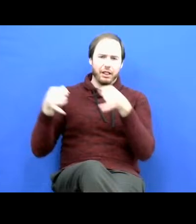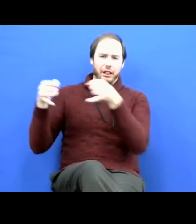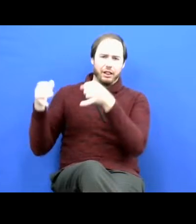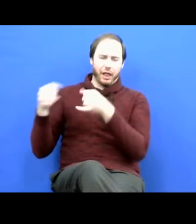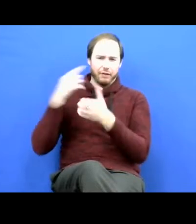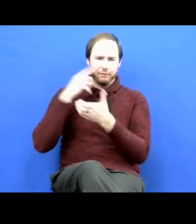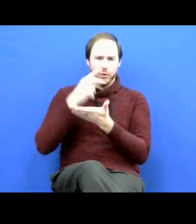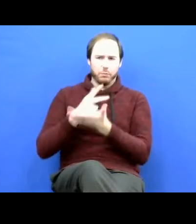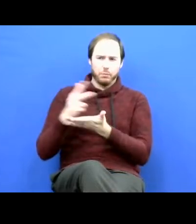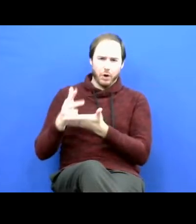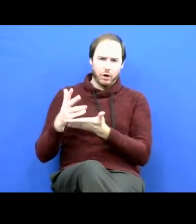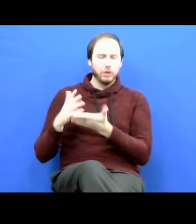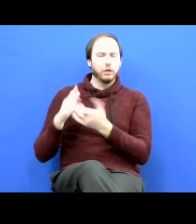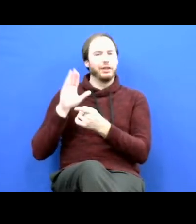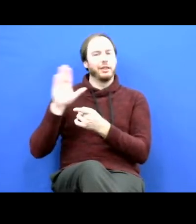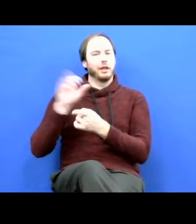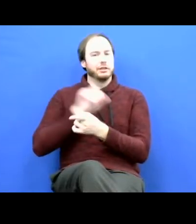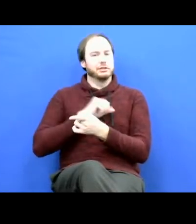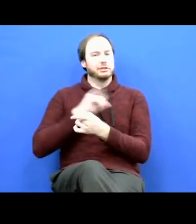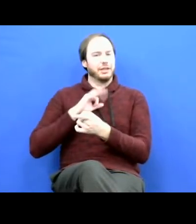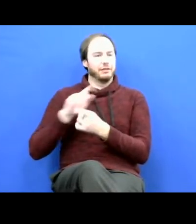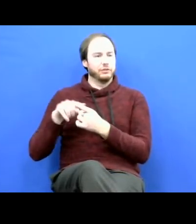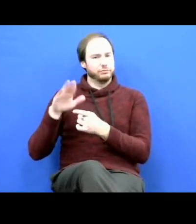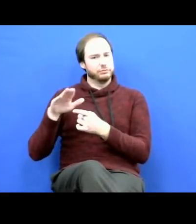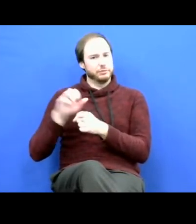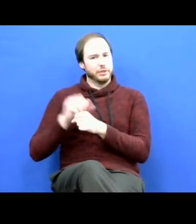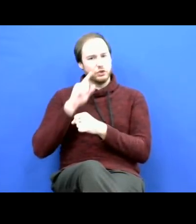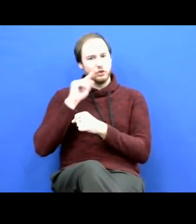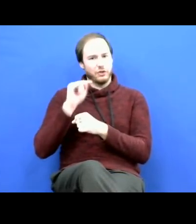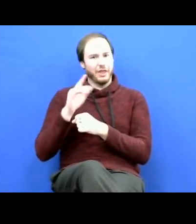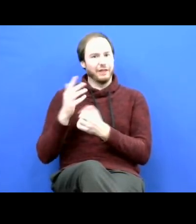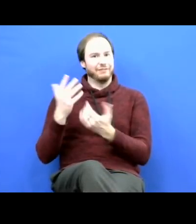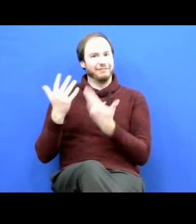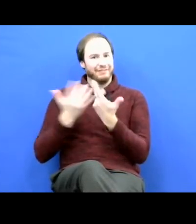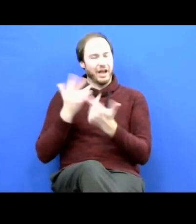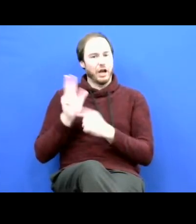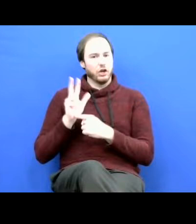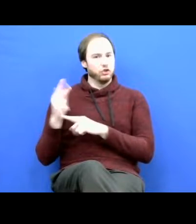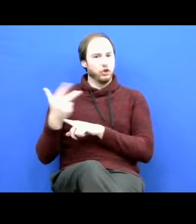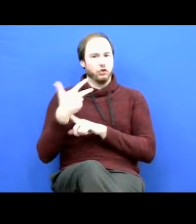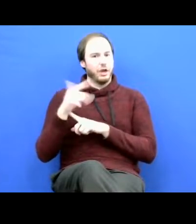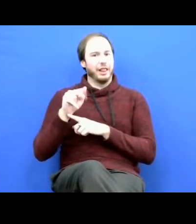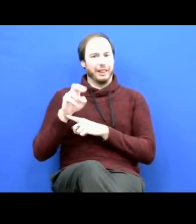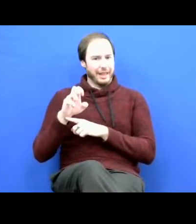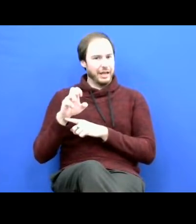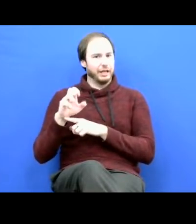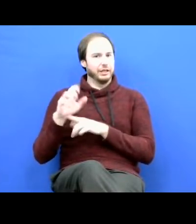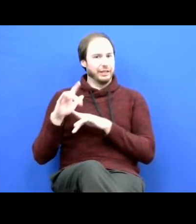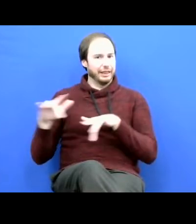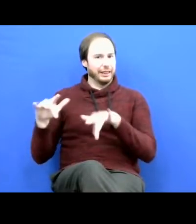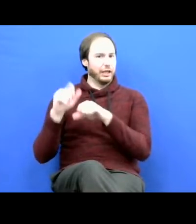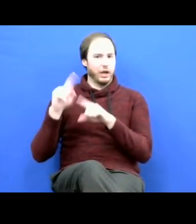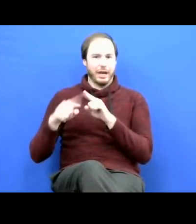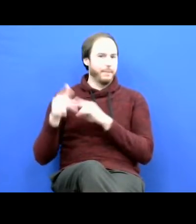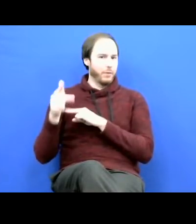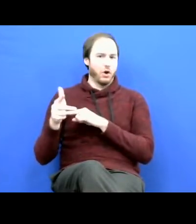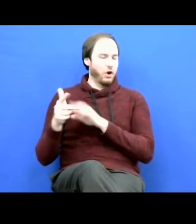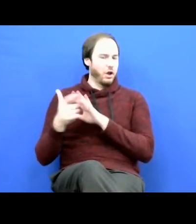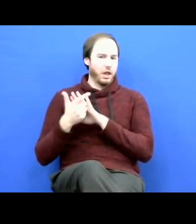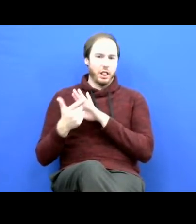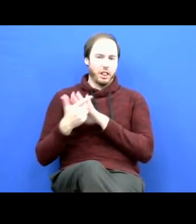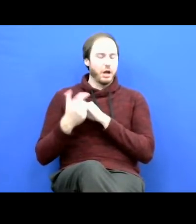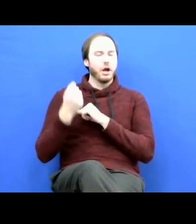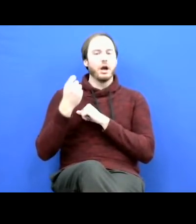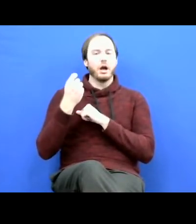personnel will have to keep the fire lanes clear. So if that's a fire lane, people can't be parking there.